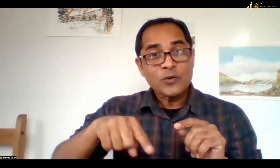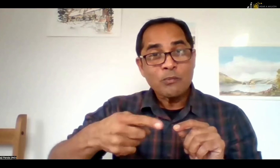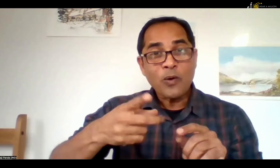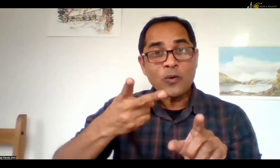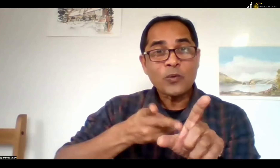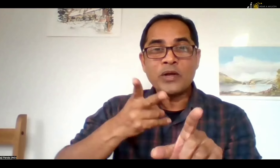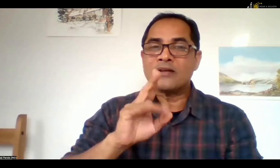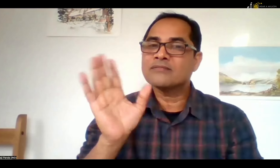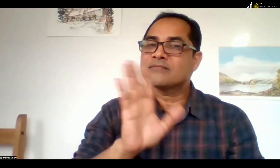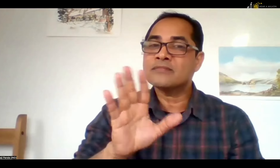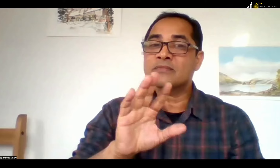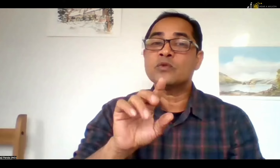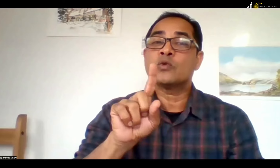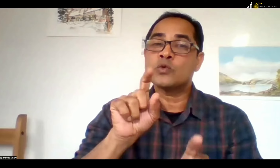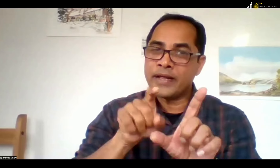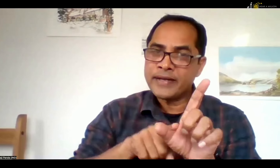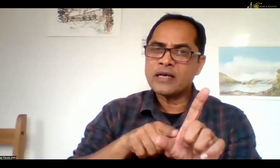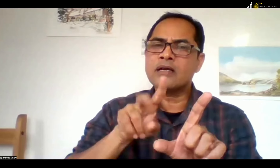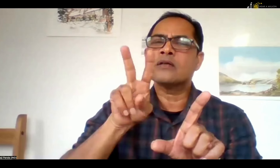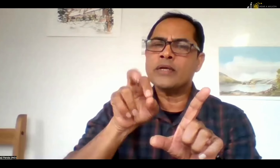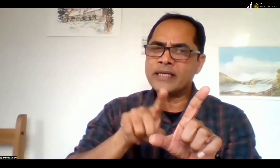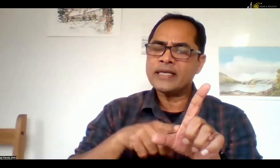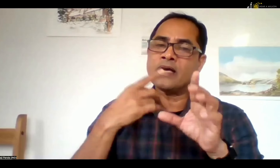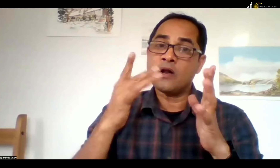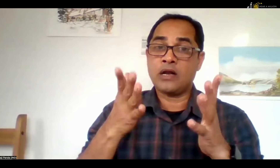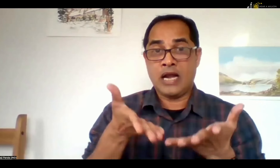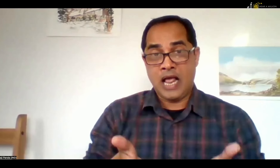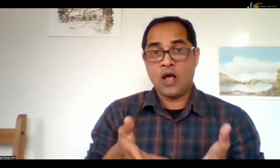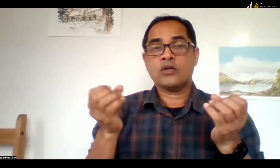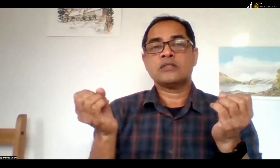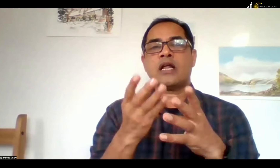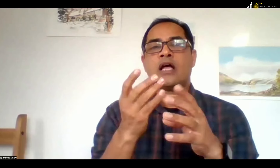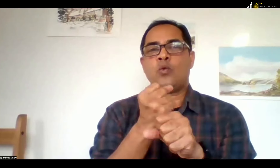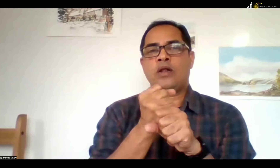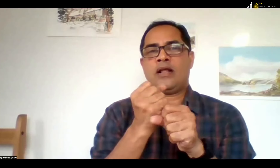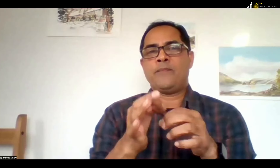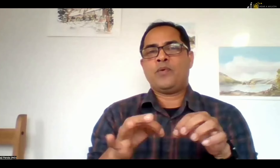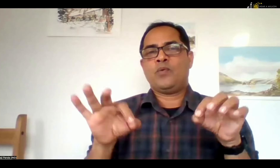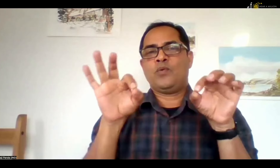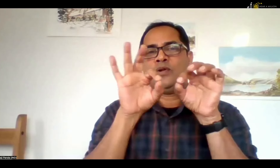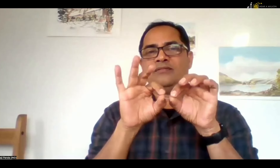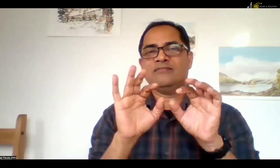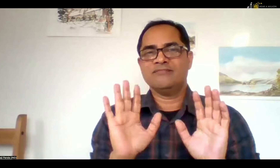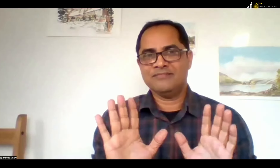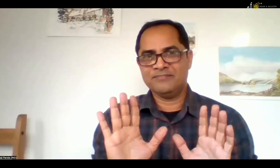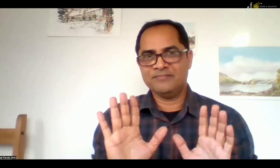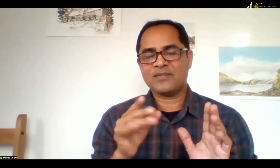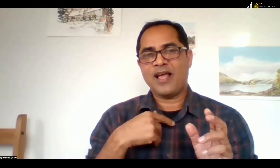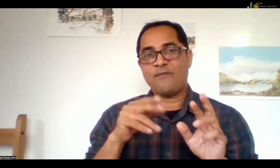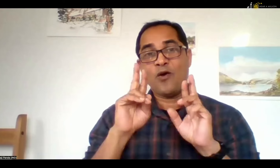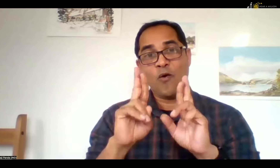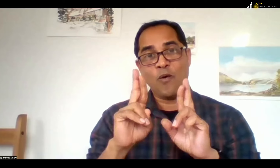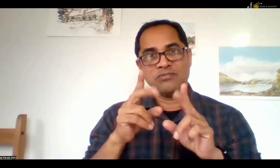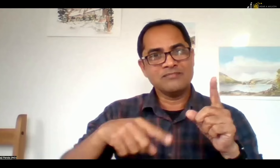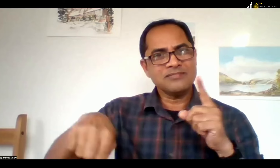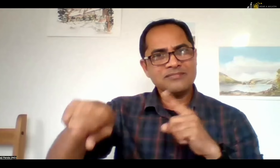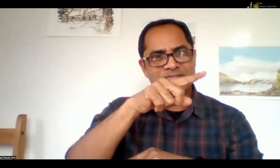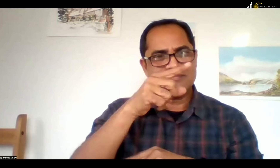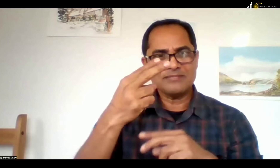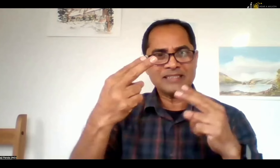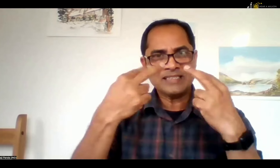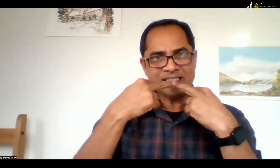year we see gradual change. It doesn't happen in one day. It doesn't happen in a year. It takes 10 to 20 years, decades. But this